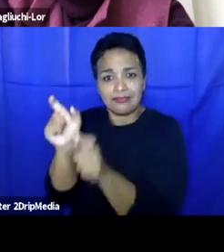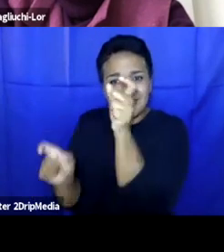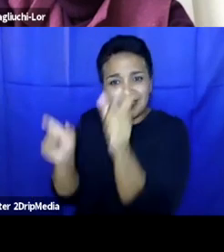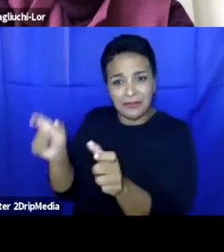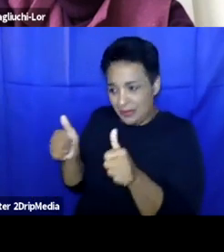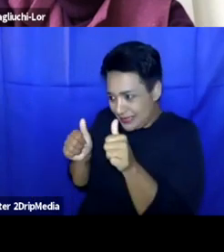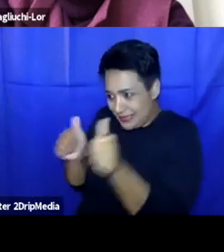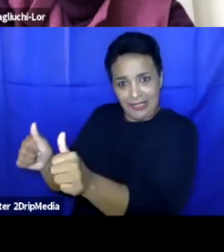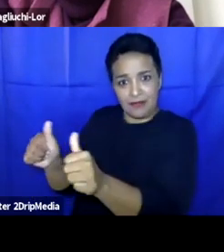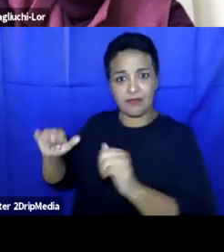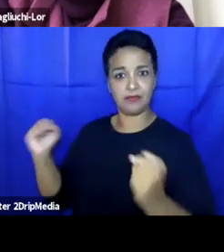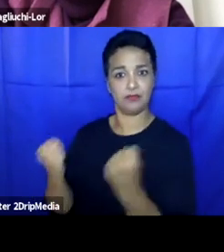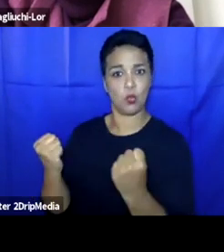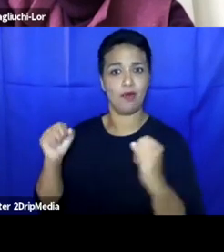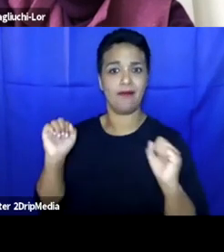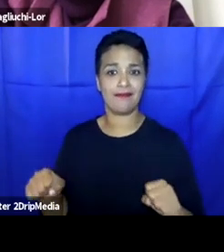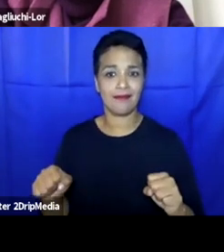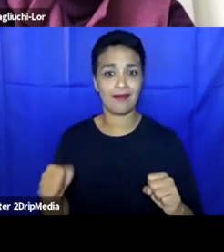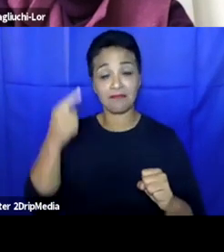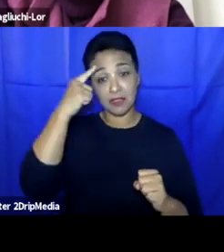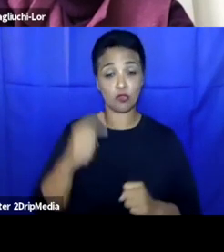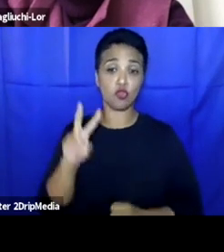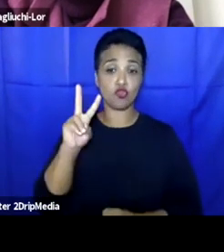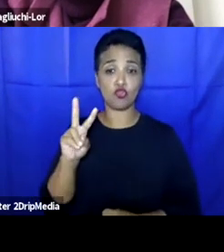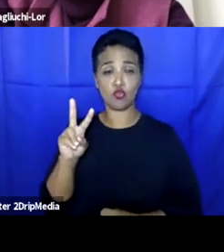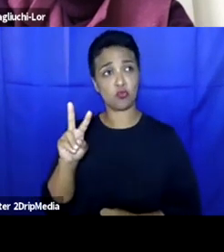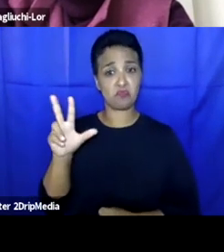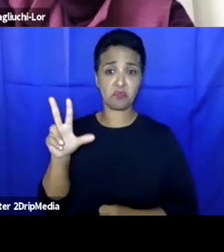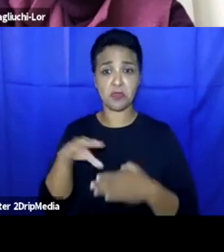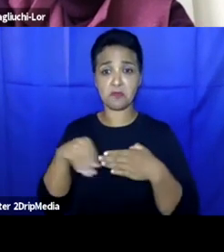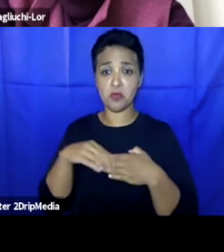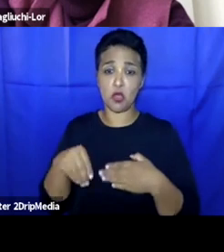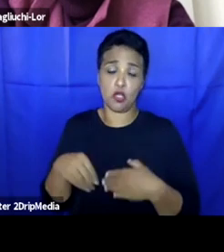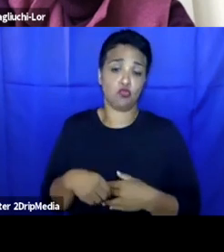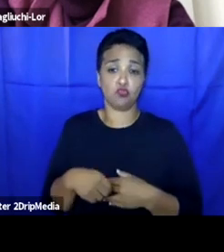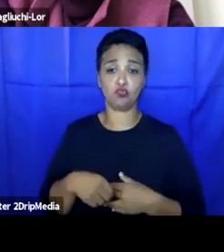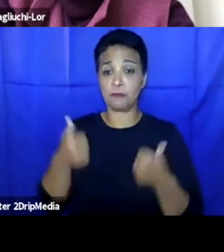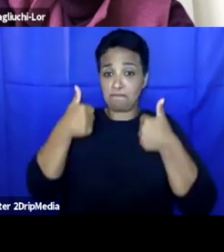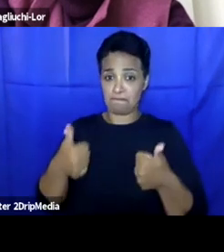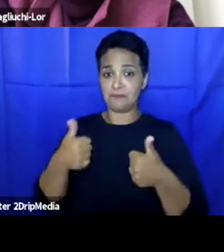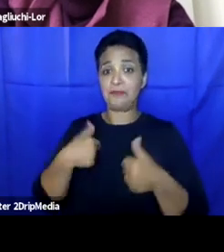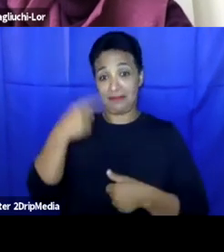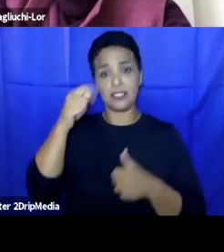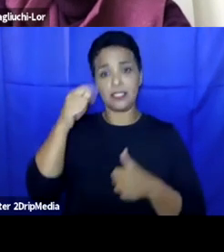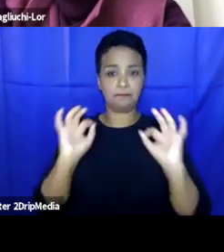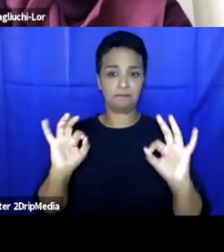thing. As long as they can get $2 to $3 by their sweat, they are all happy. So that's what I would say. Thank